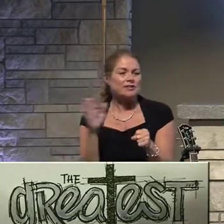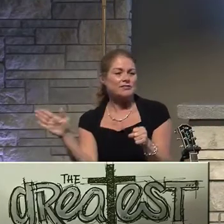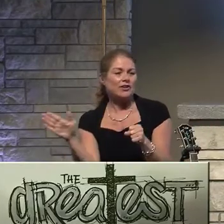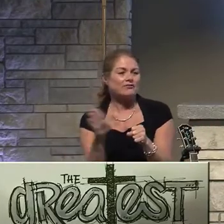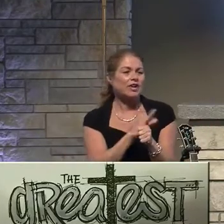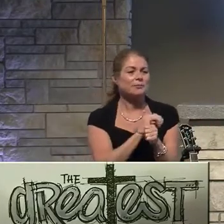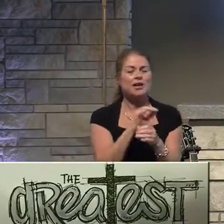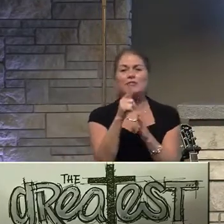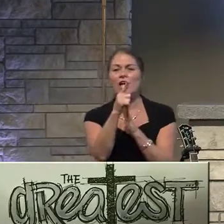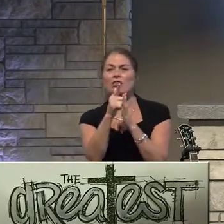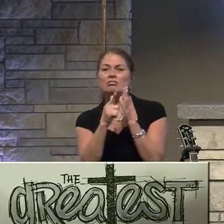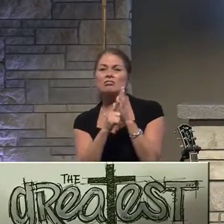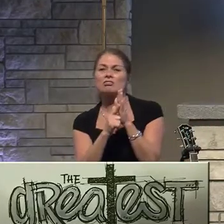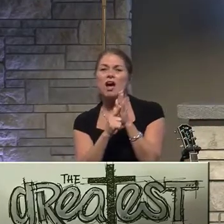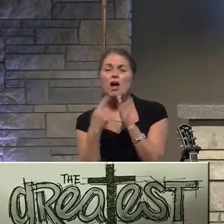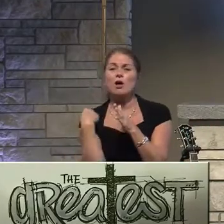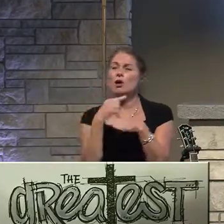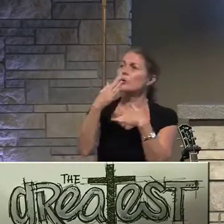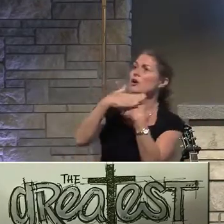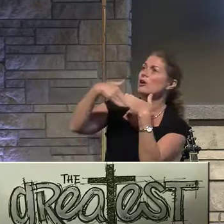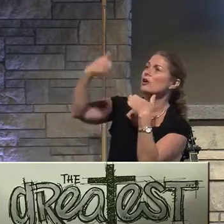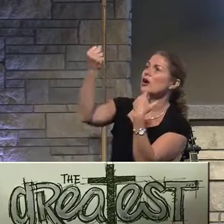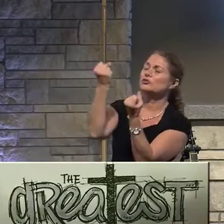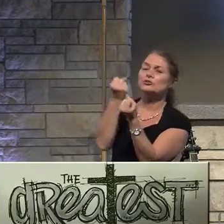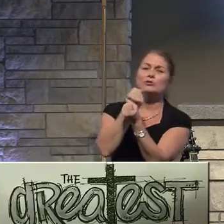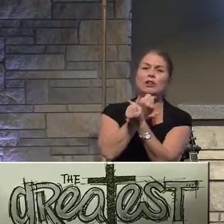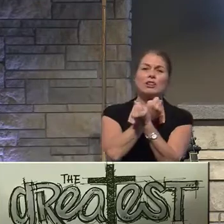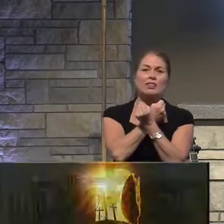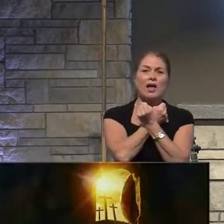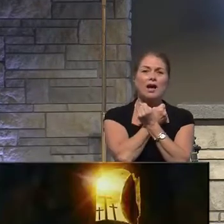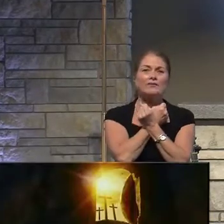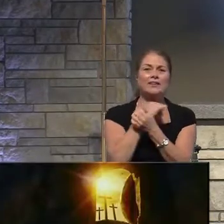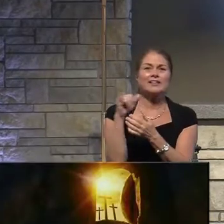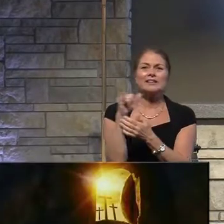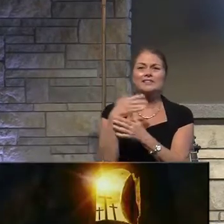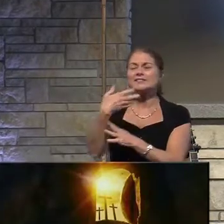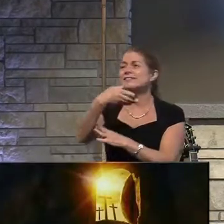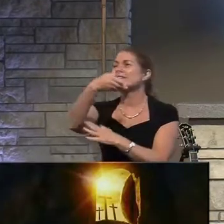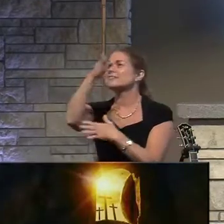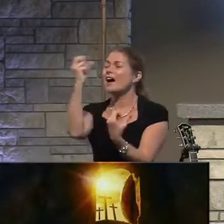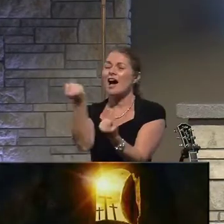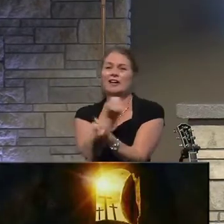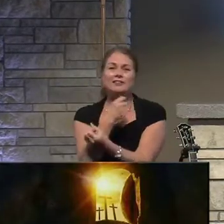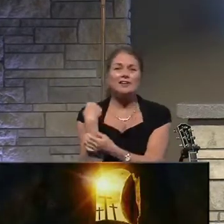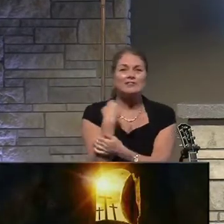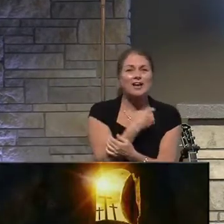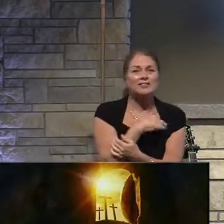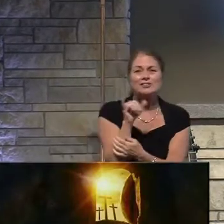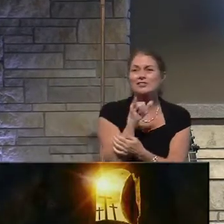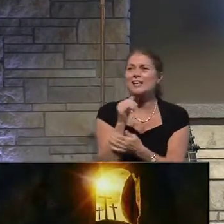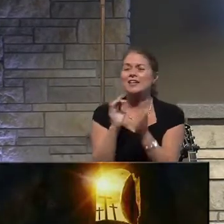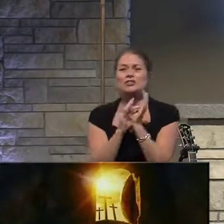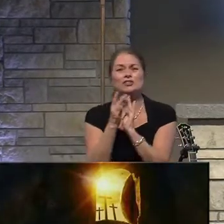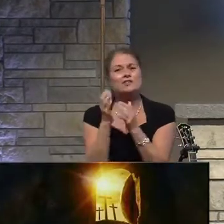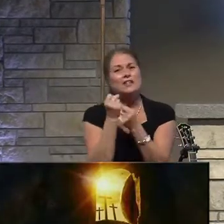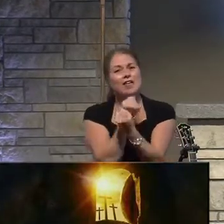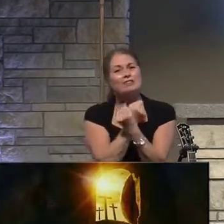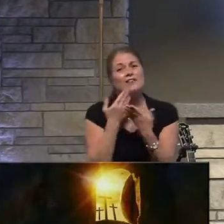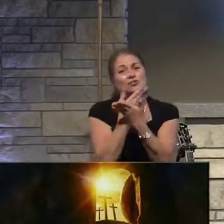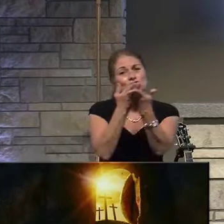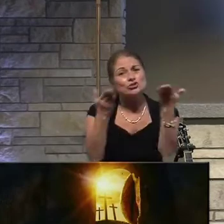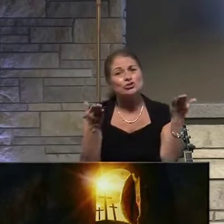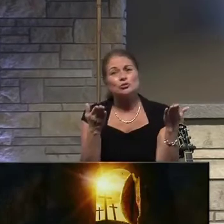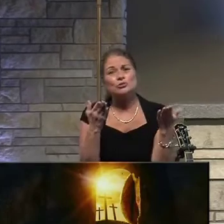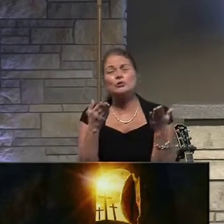of the law. We're called to love. Just as God loved us, just as Jesus loved you, and he loved